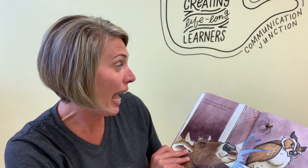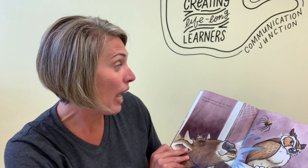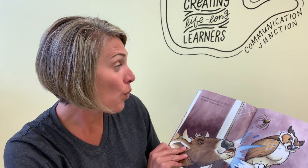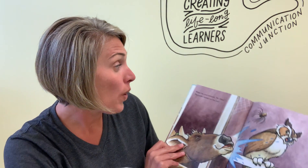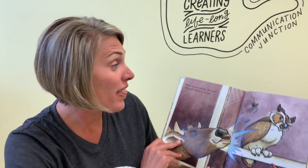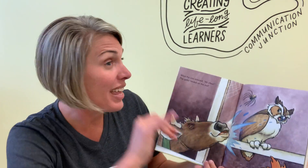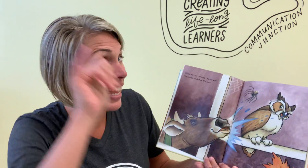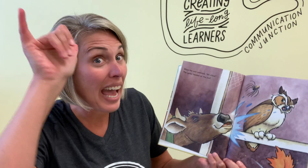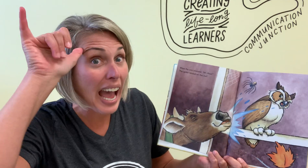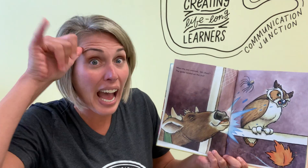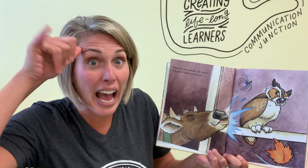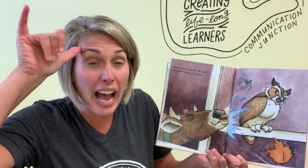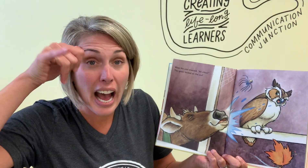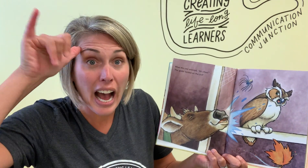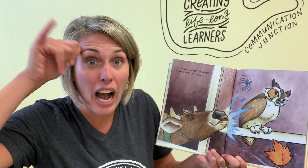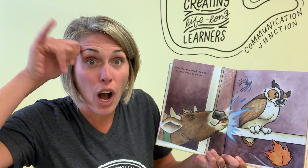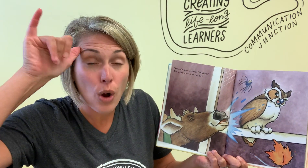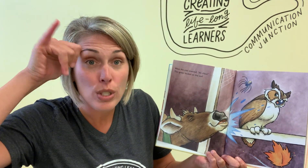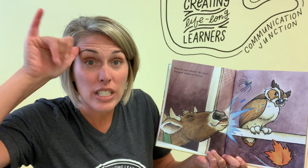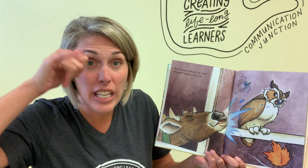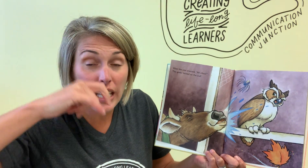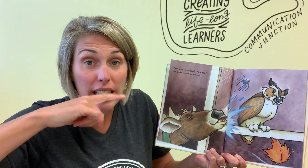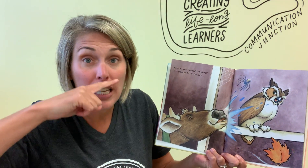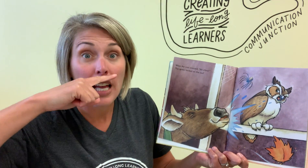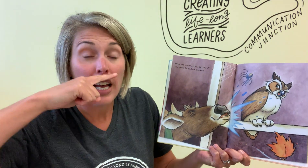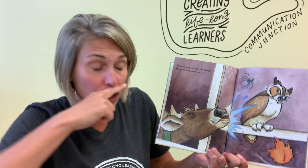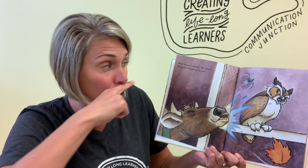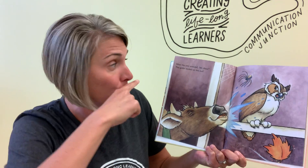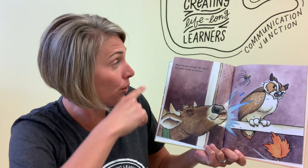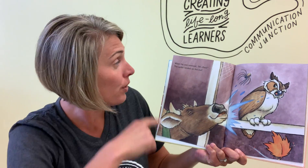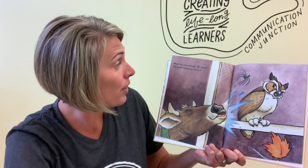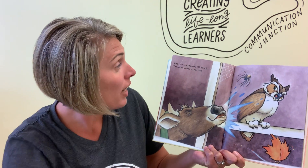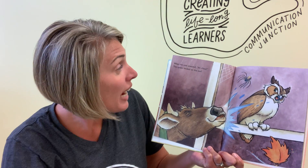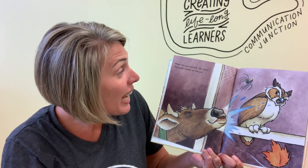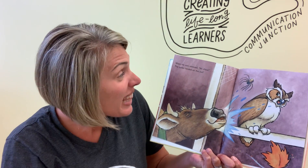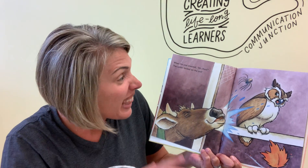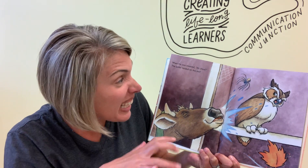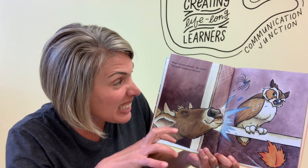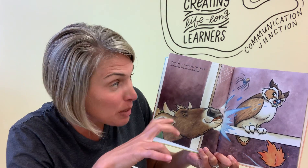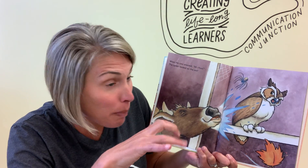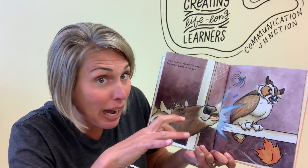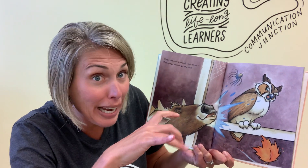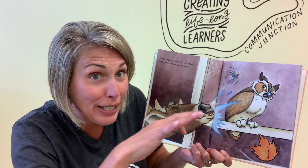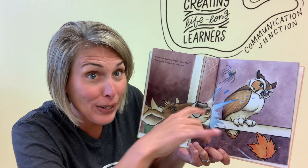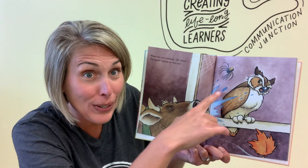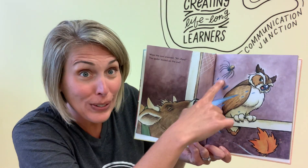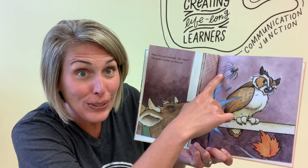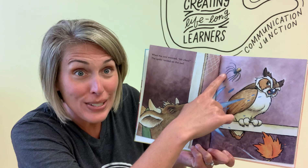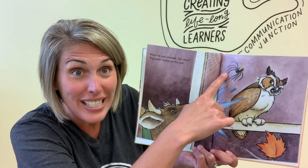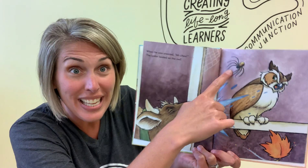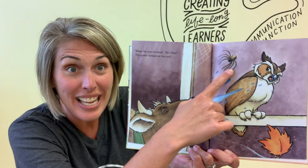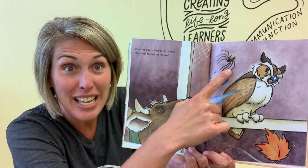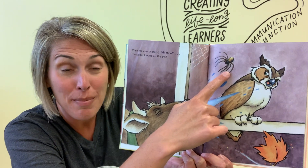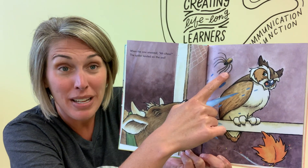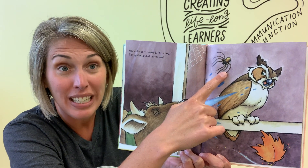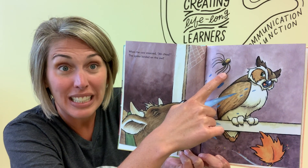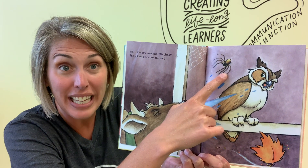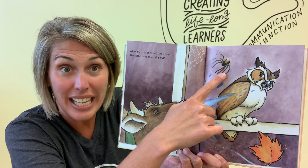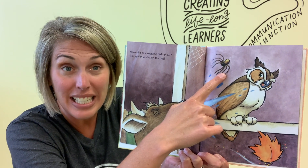And when the cow sneezed, achoo! The spider, do you see him?